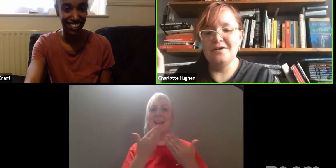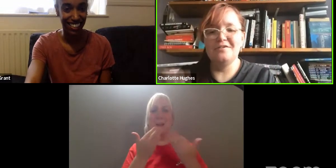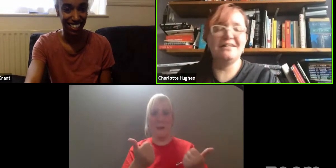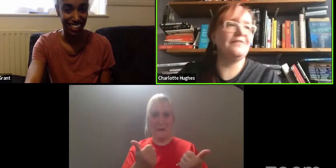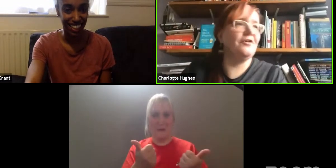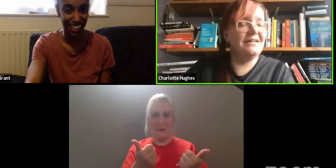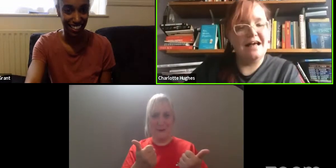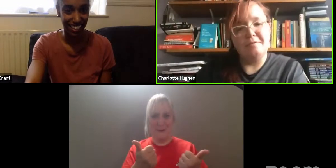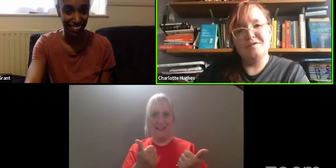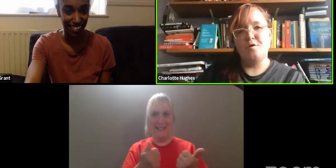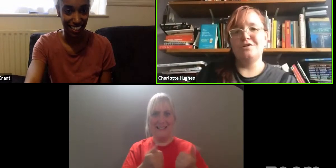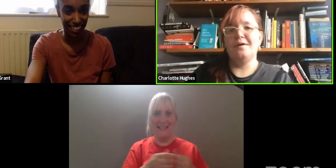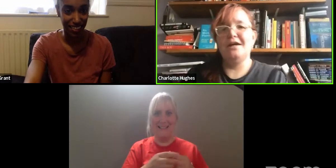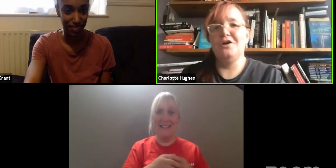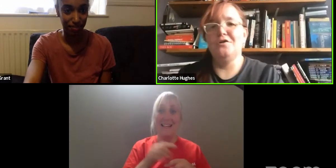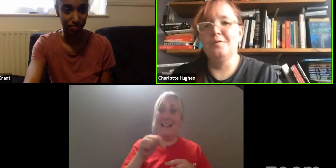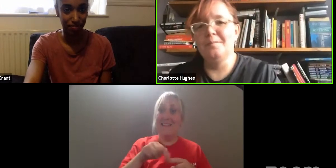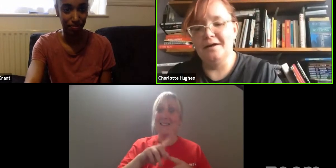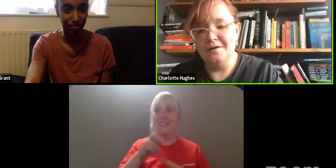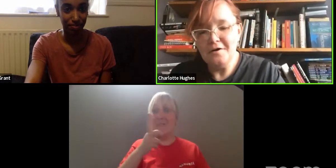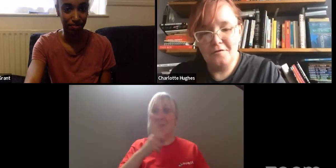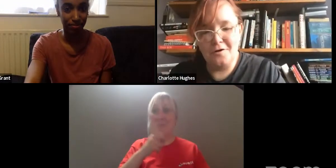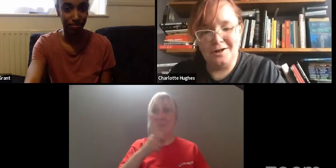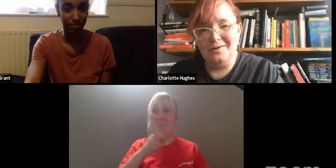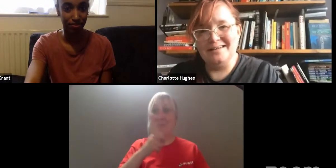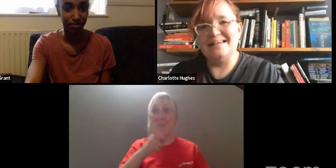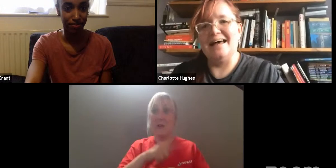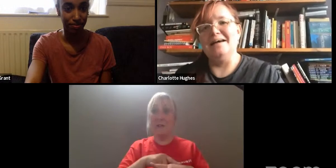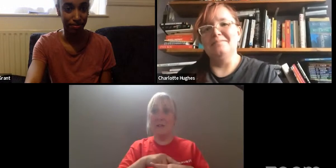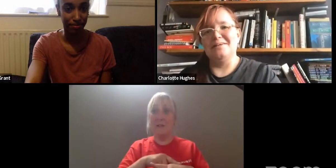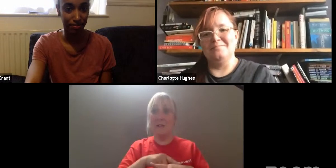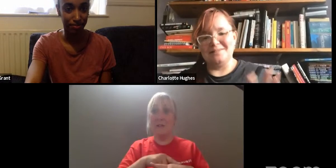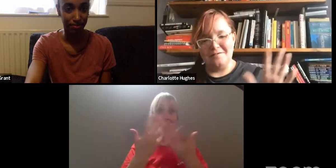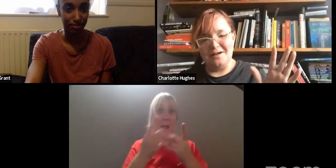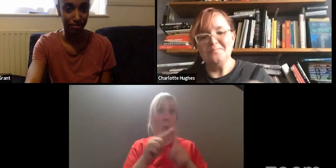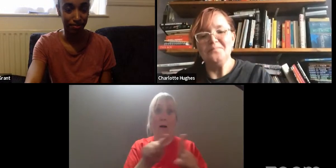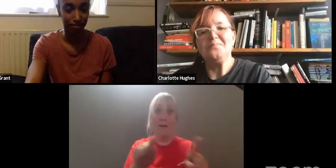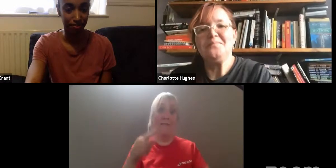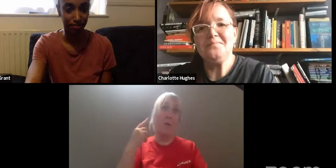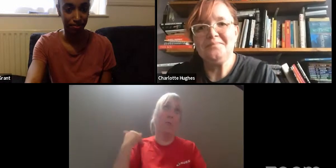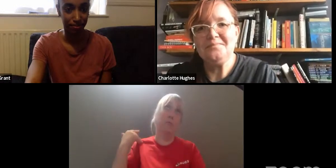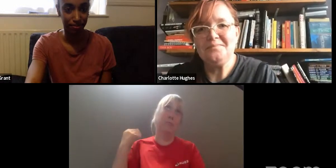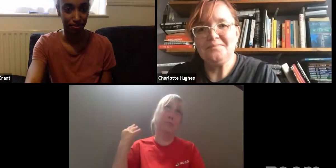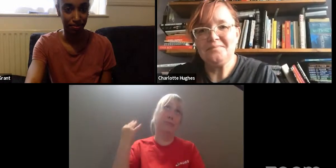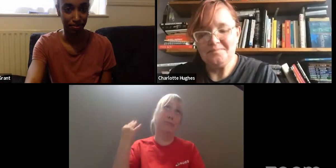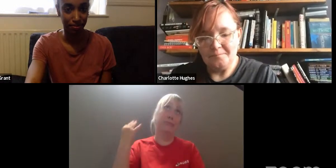your appearance. It's the first time I've spoken to any human being for a long time, so I'm sorry.